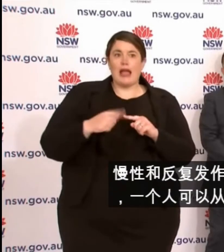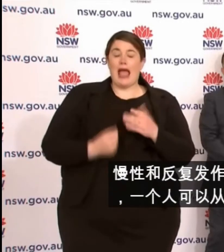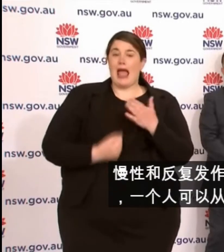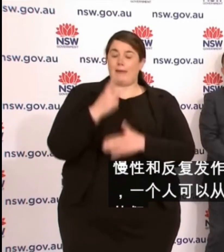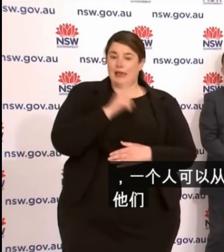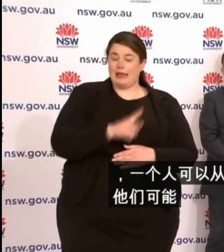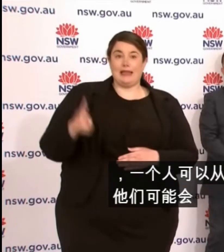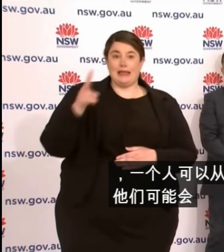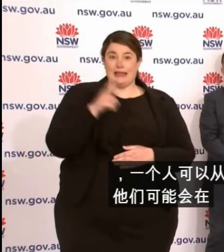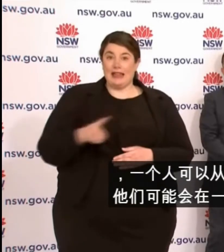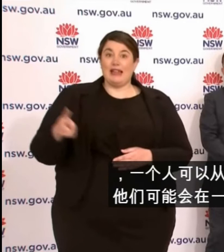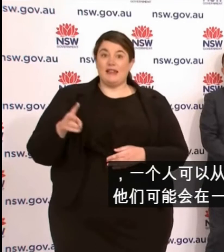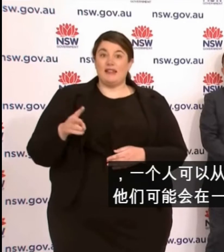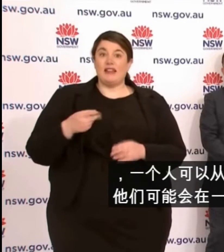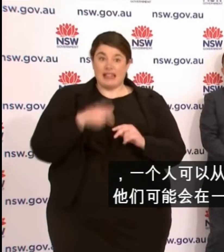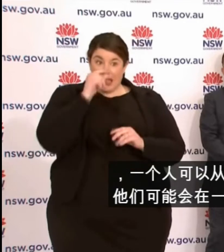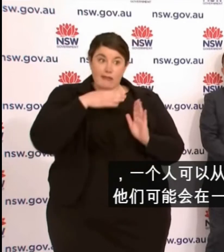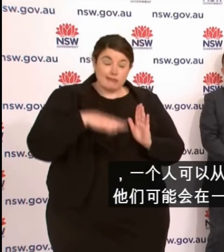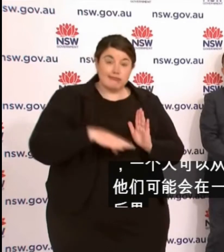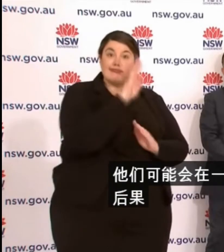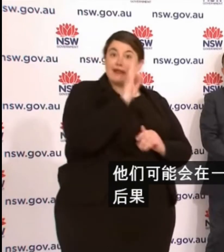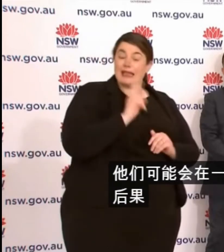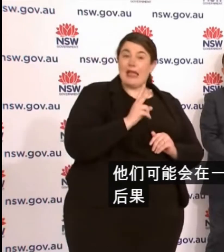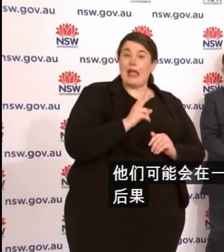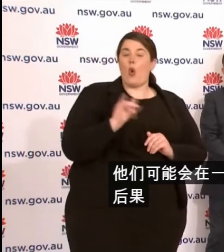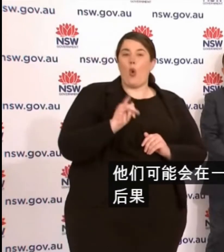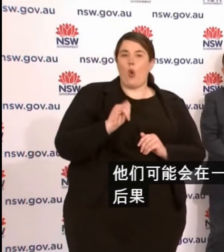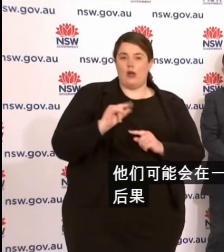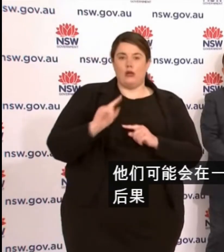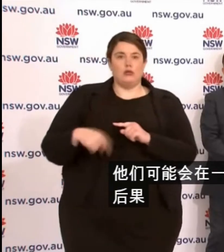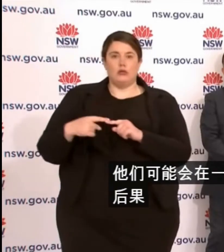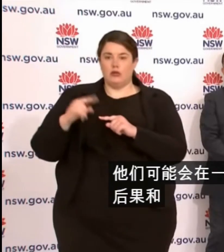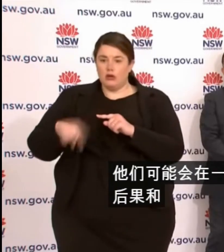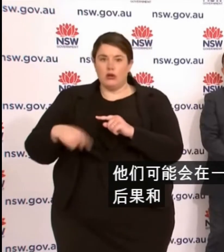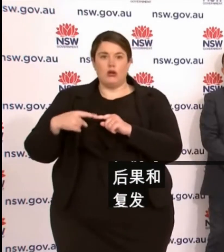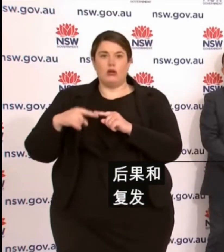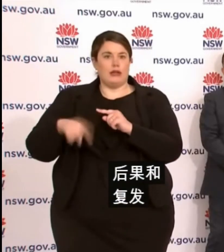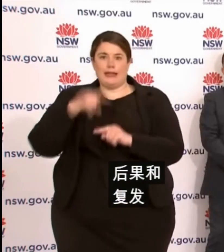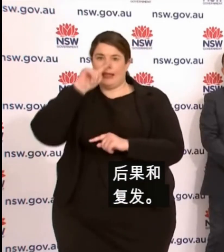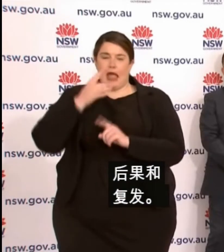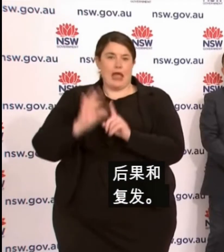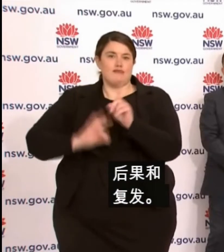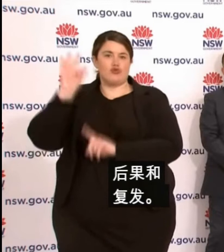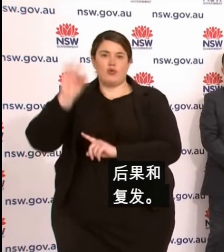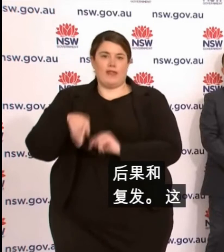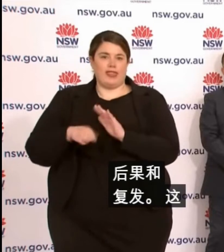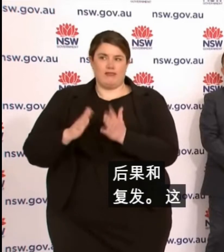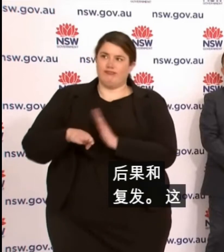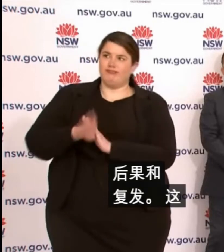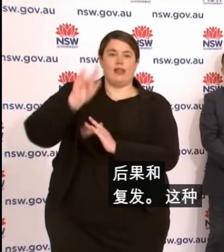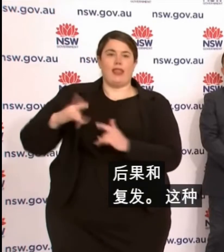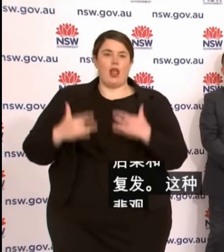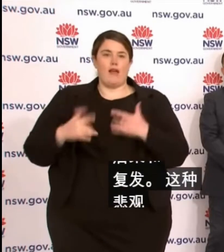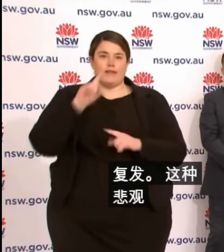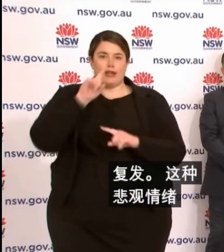recover, or they could suffer serious consequences and recurrences during their life. Out of this